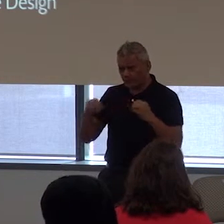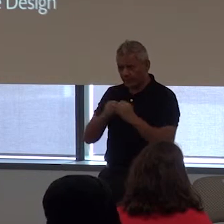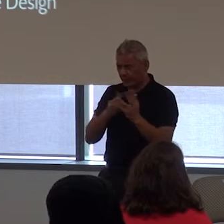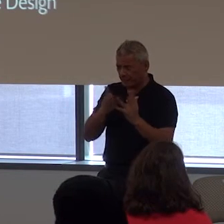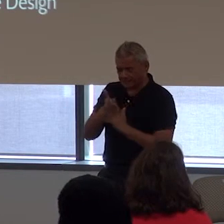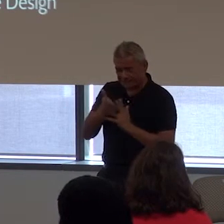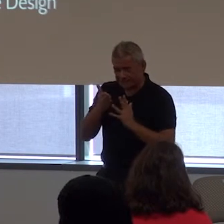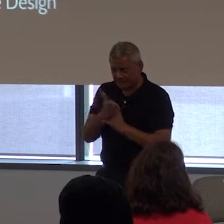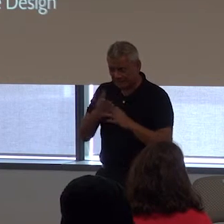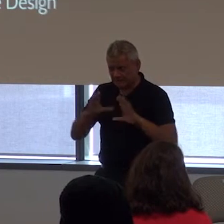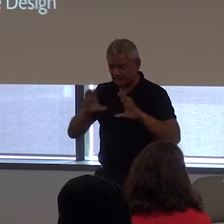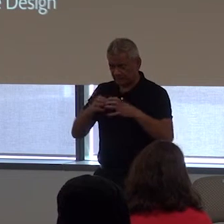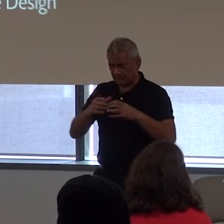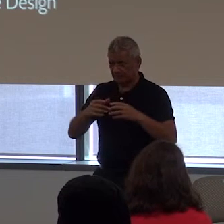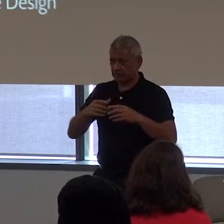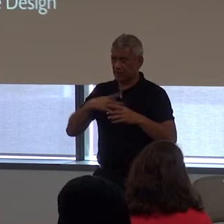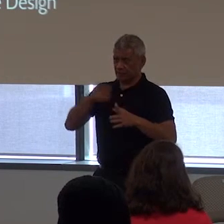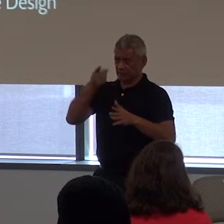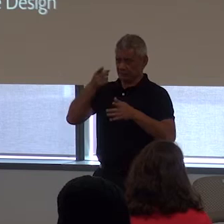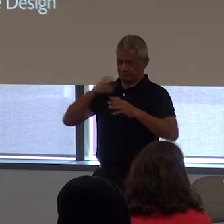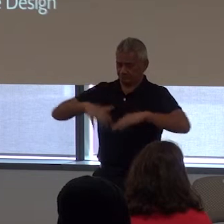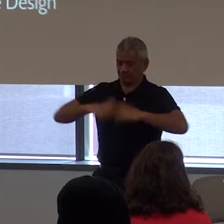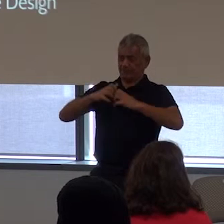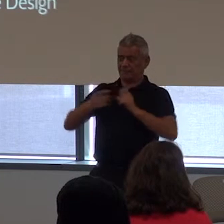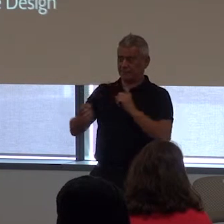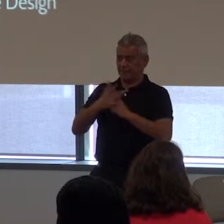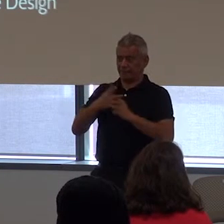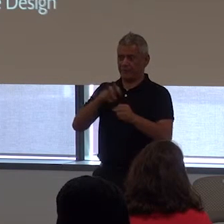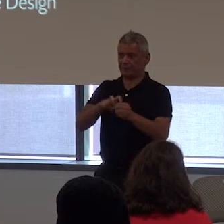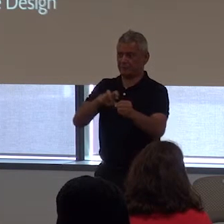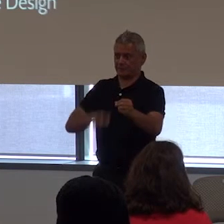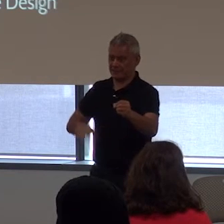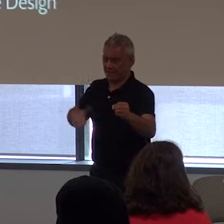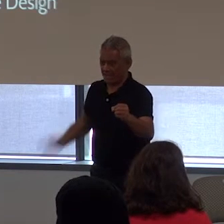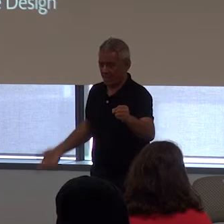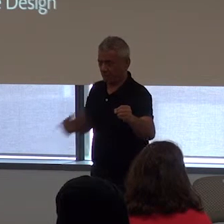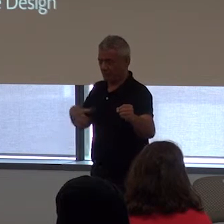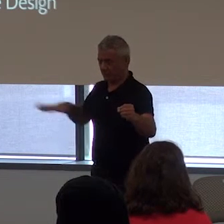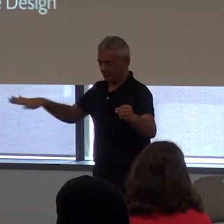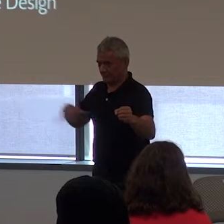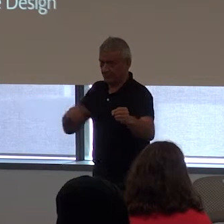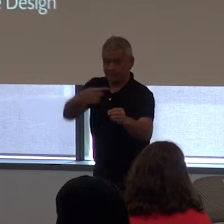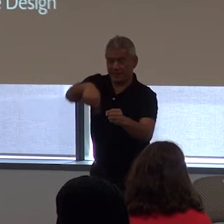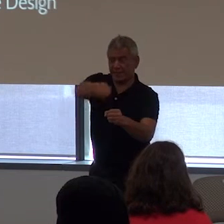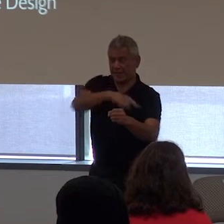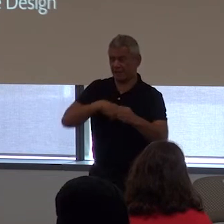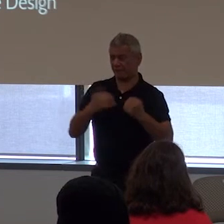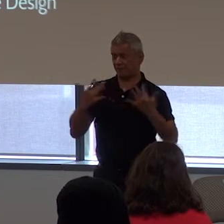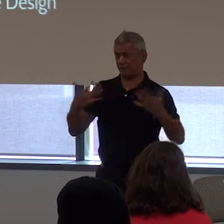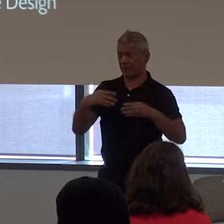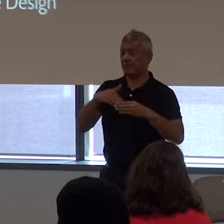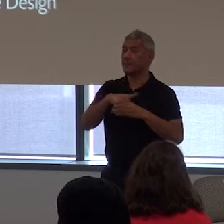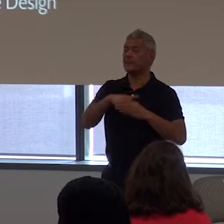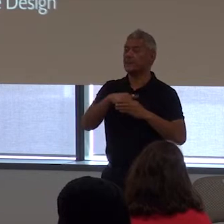Design meetup, which I started, but I'm no longer running it because I now live at the Sunshine Coast. But they have over 100 members now,